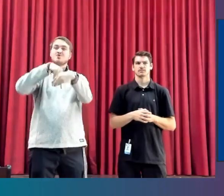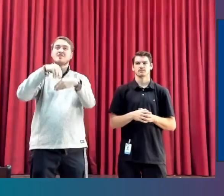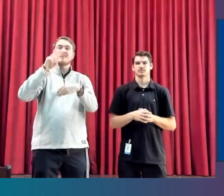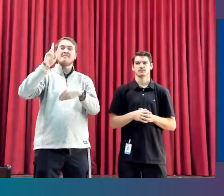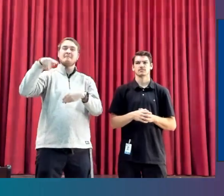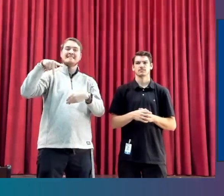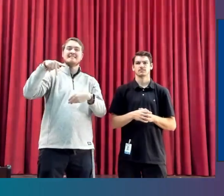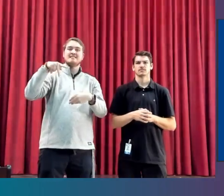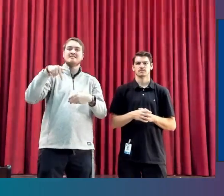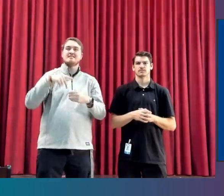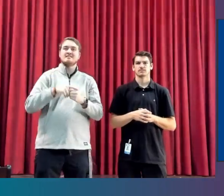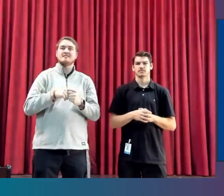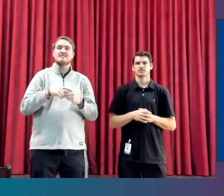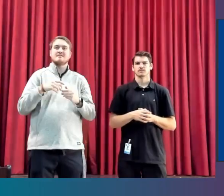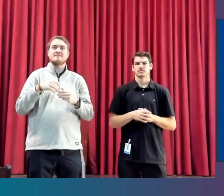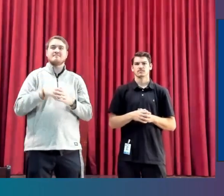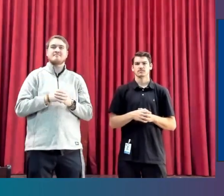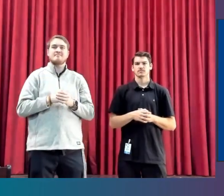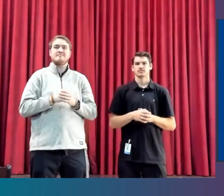for example?